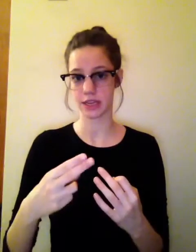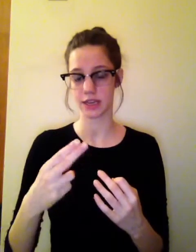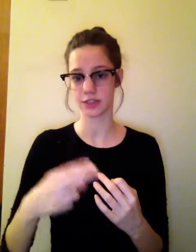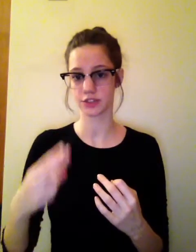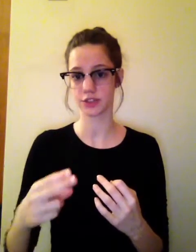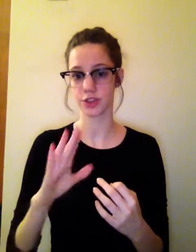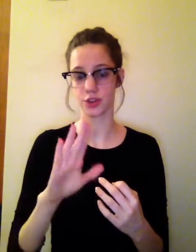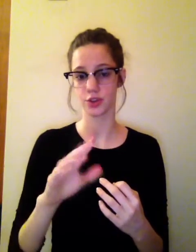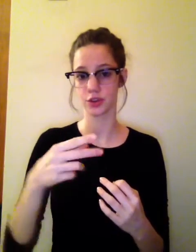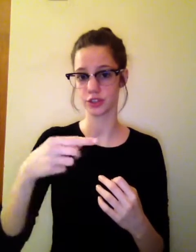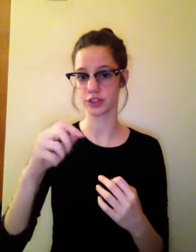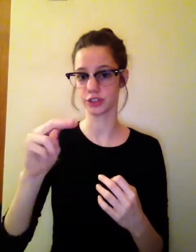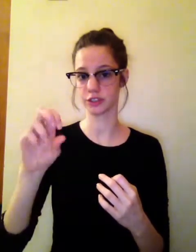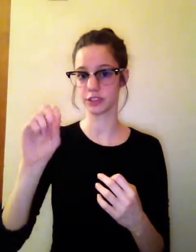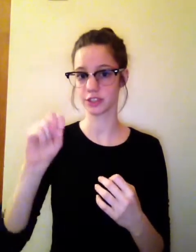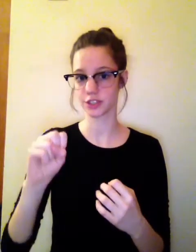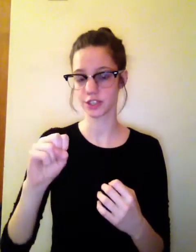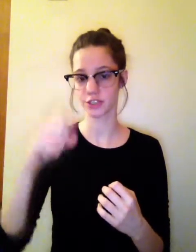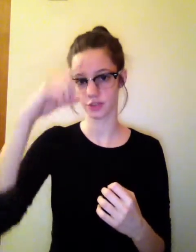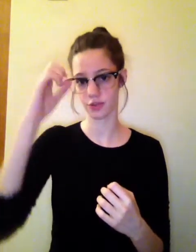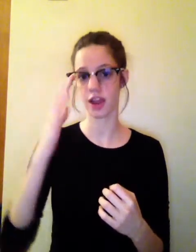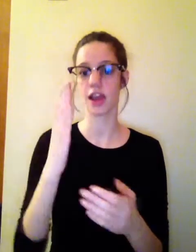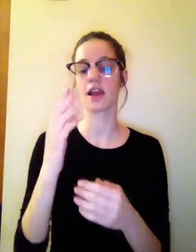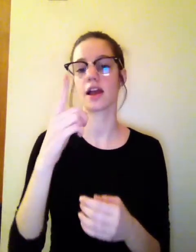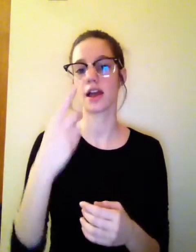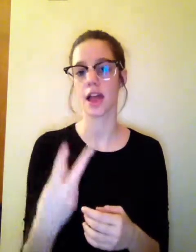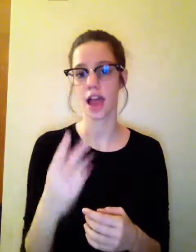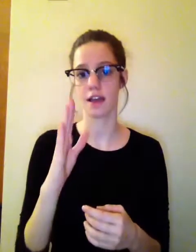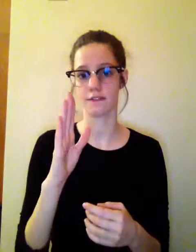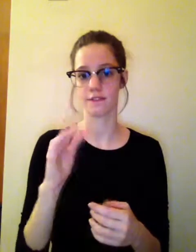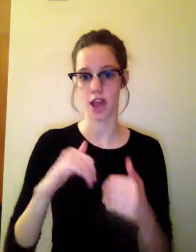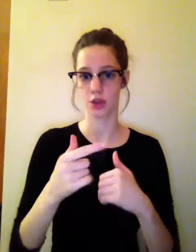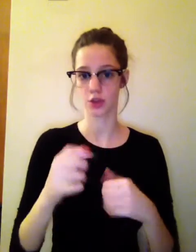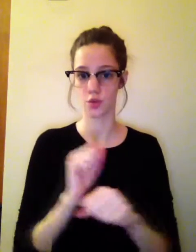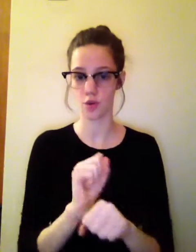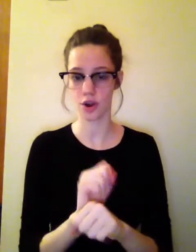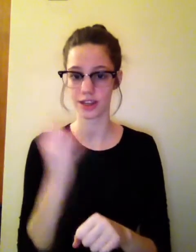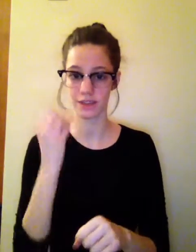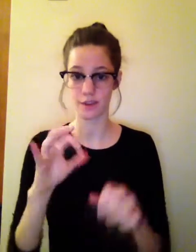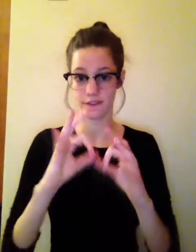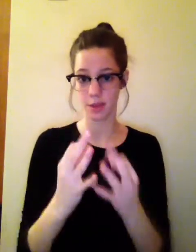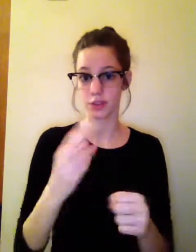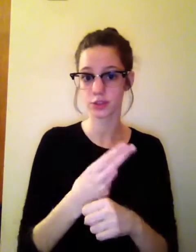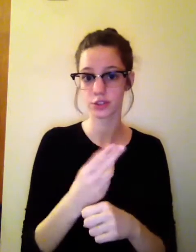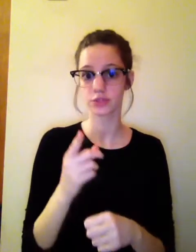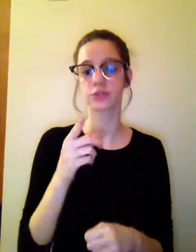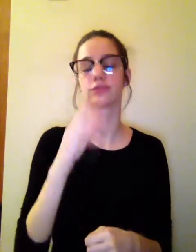odds. If your parents or siblings have problems with alcohol or drugs, you're more likely as well. Women and men